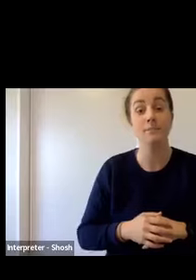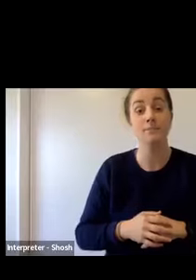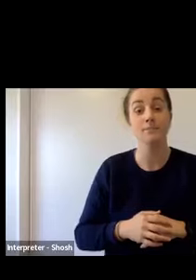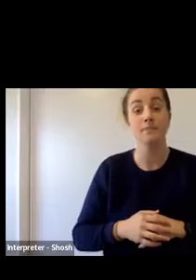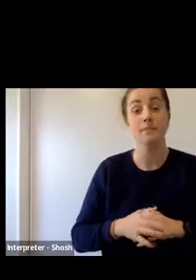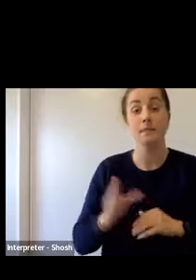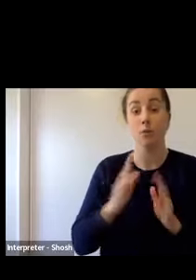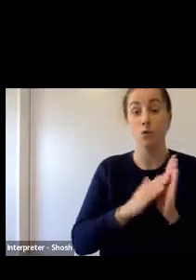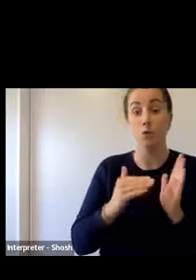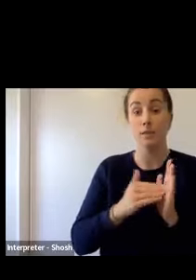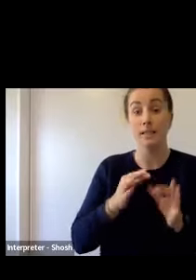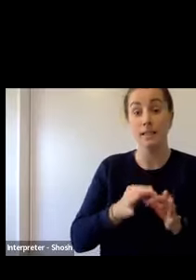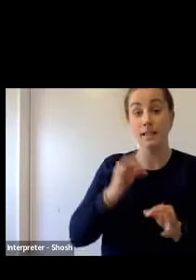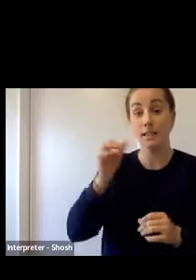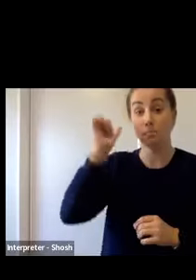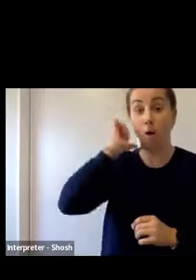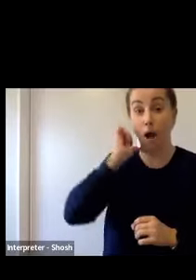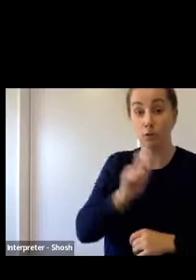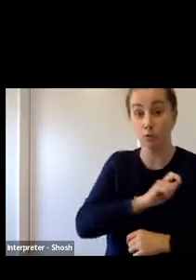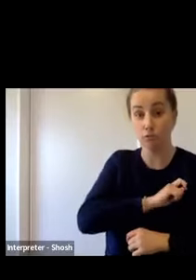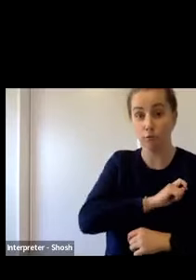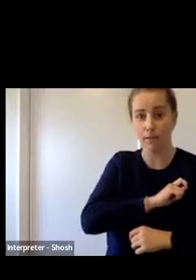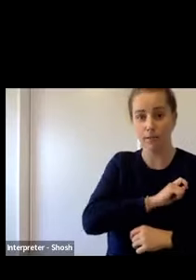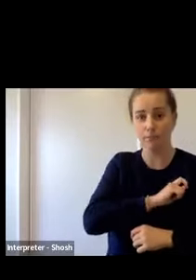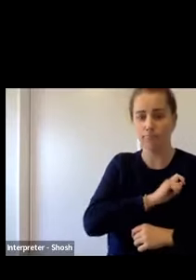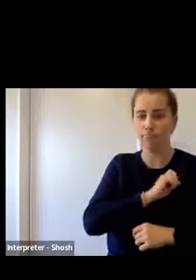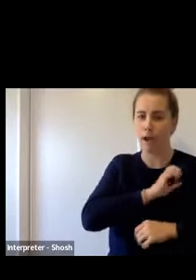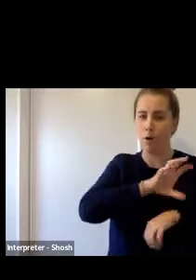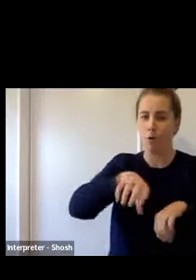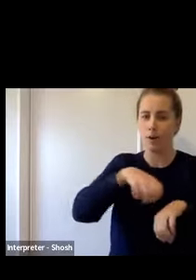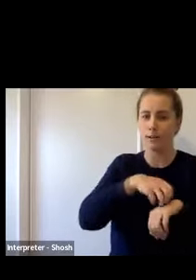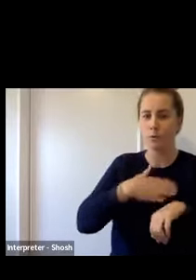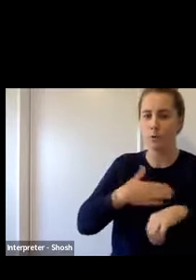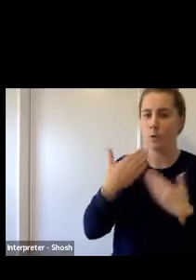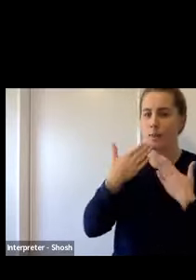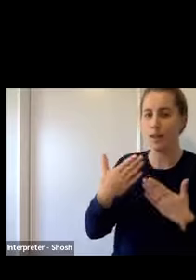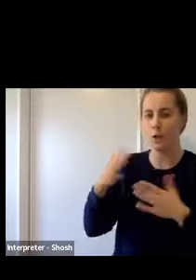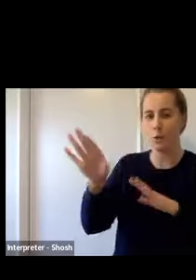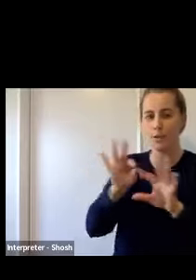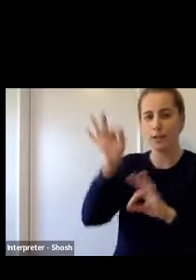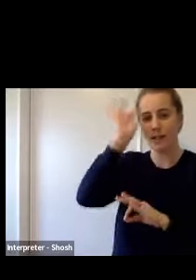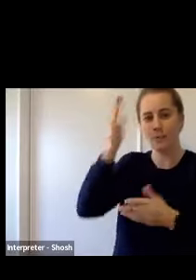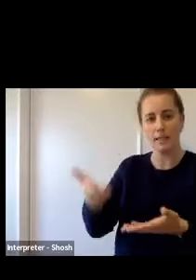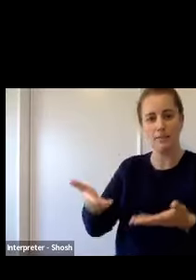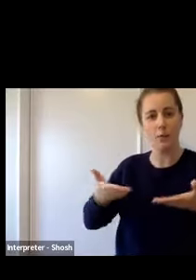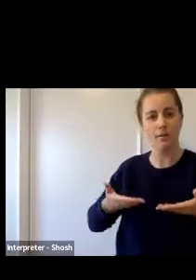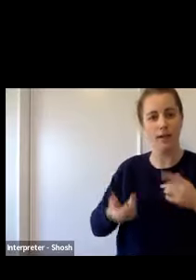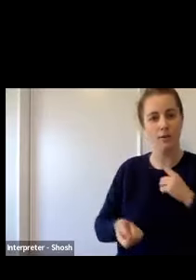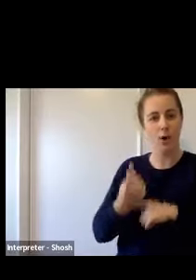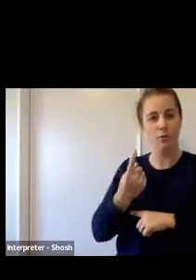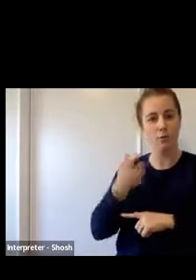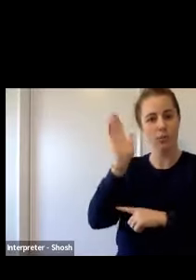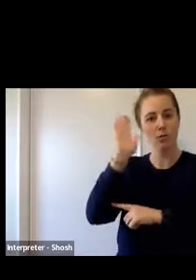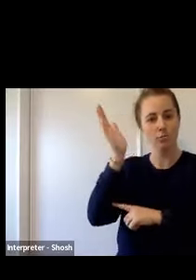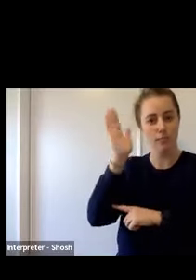From the New Zealand Spinal Trust, and on behalf of our organisation, I want to thank the Select Committee for giving us this opportunity to